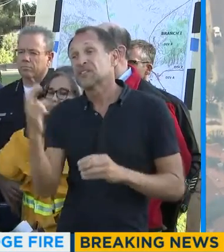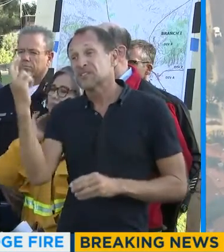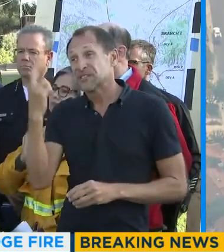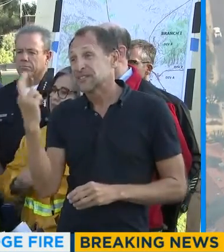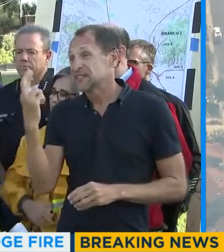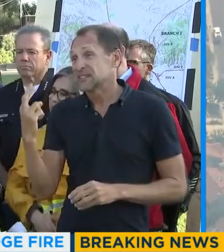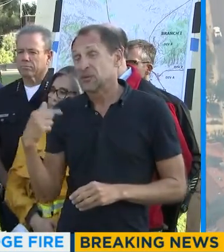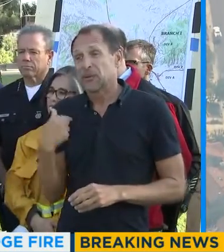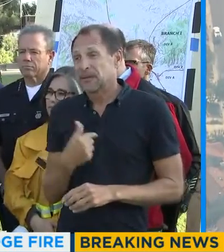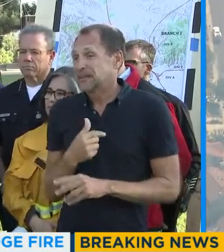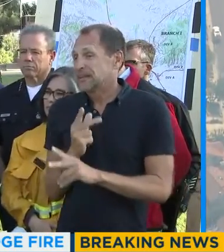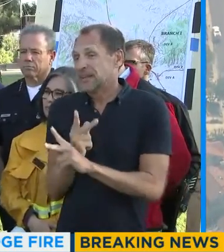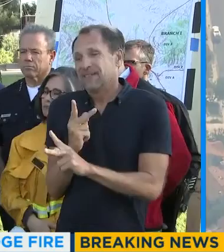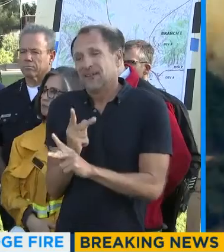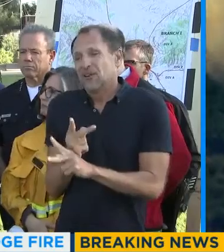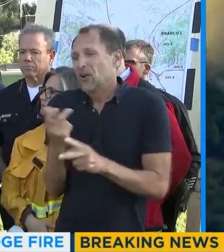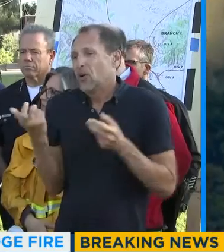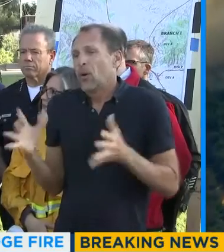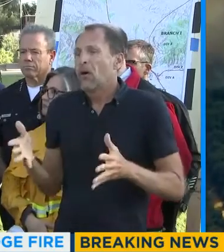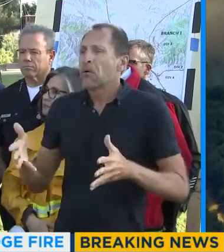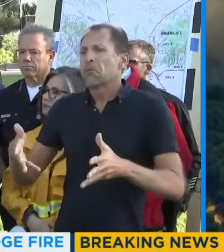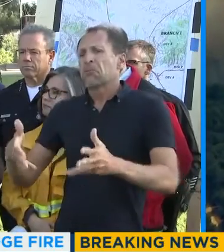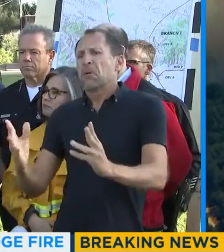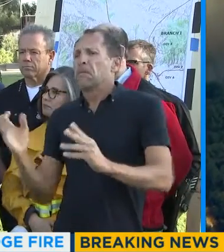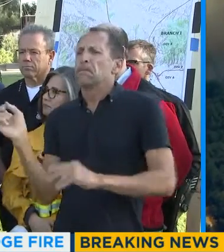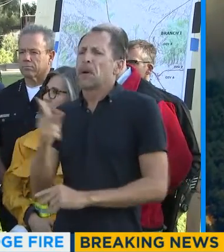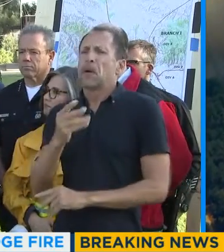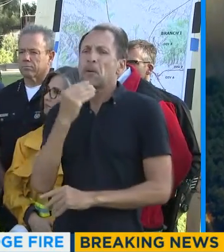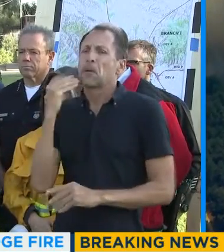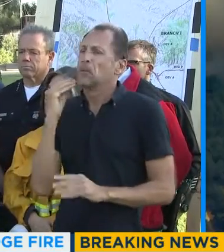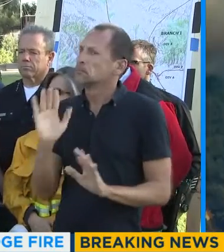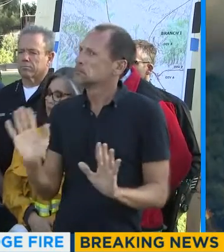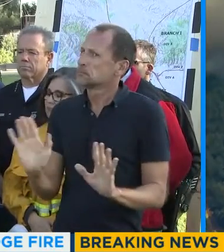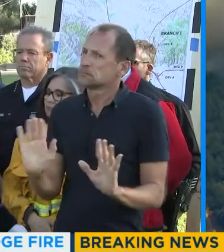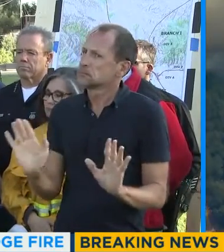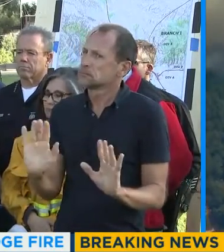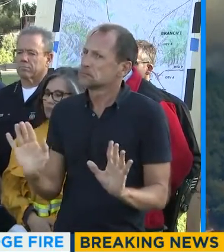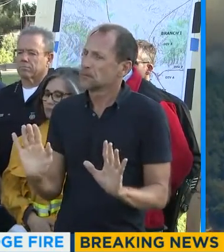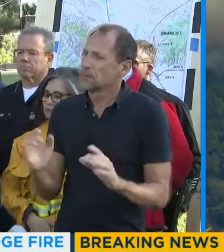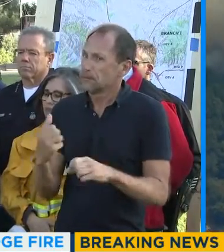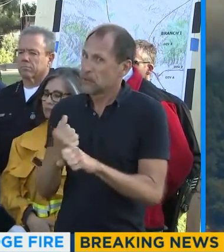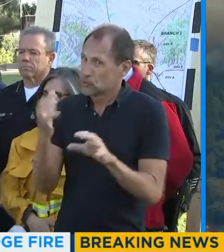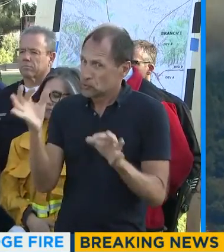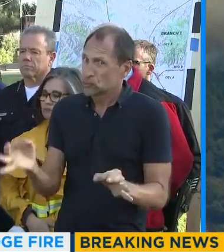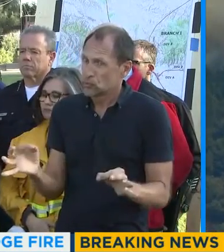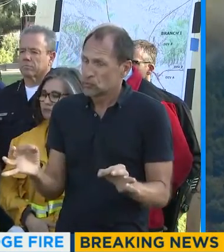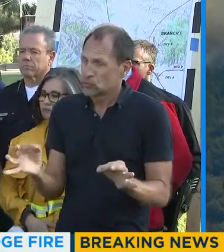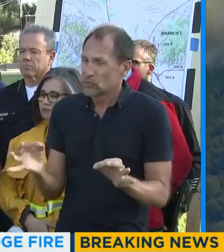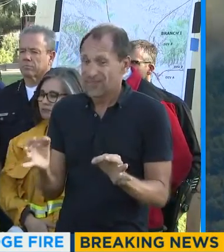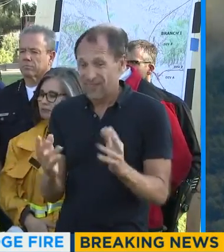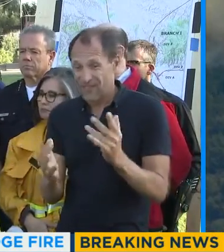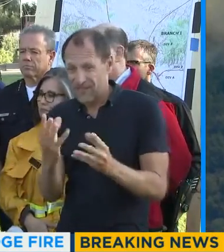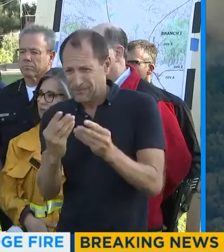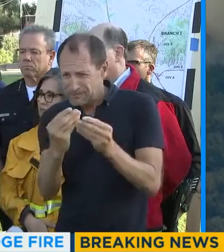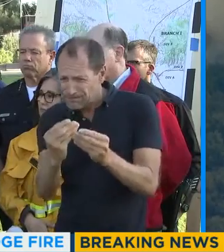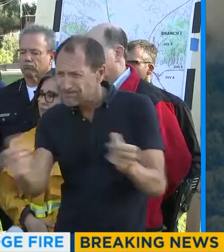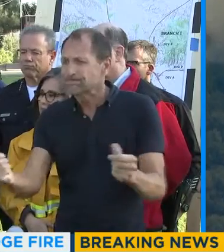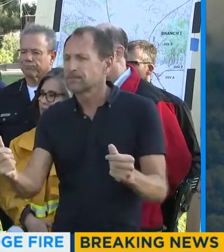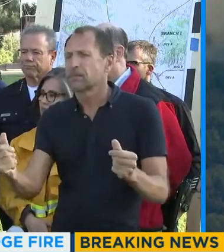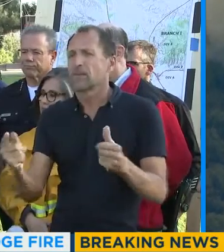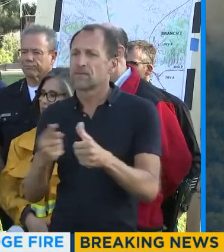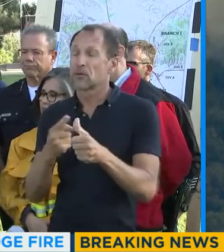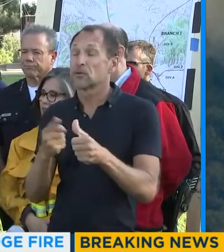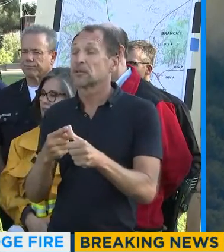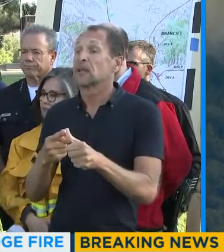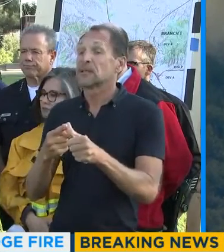allowing repopulation. We want to be absolutely sure that the fire is completely out. So you should be very proud of all